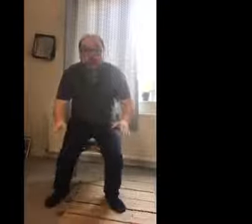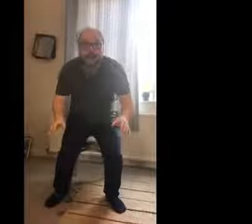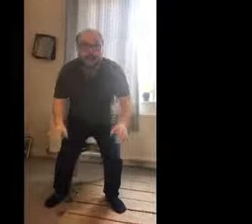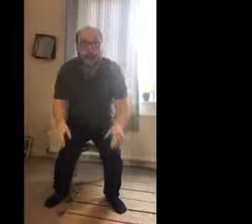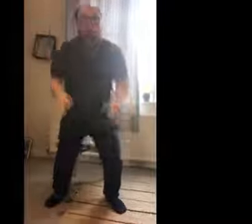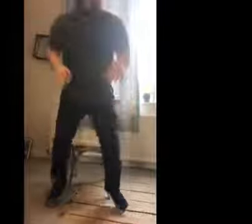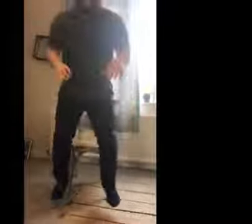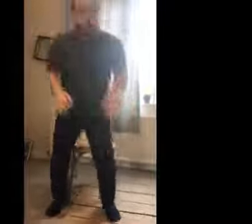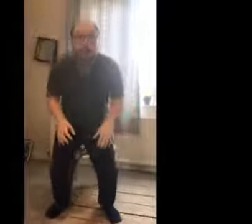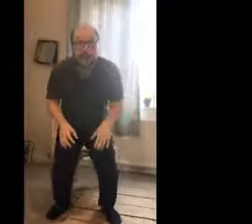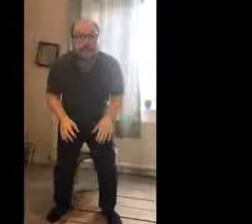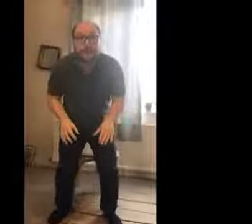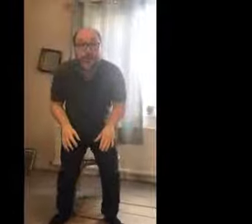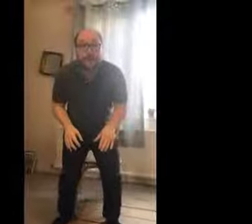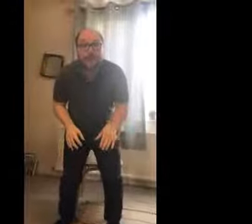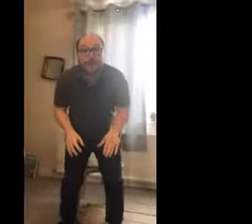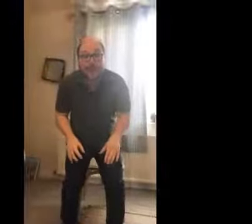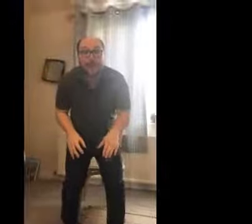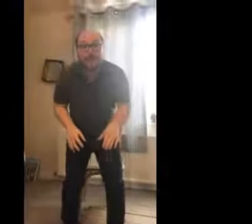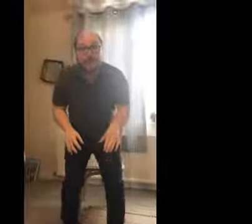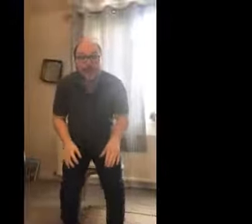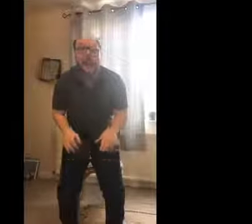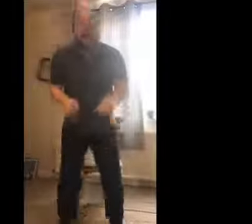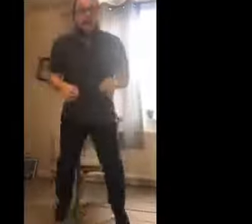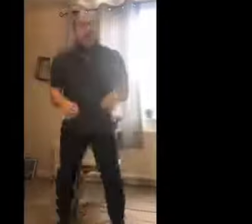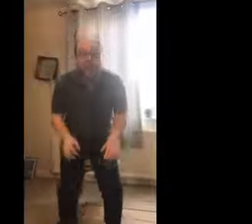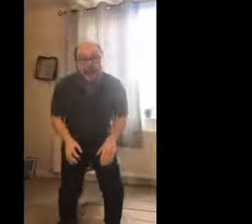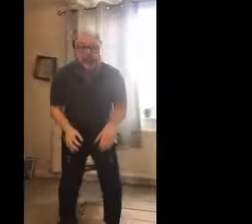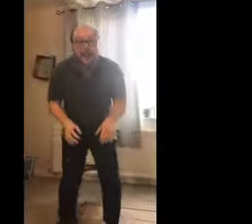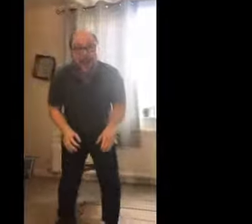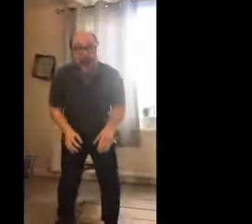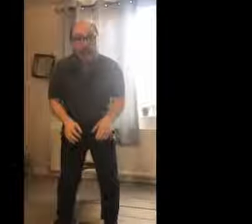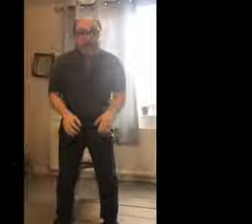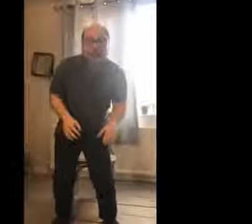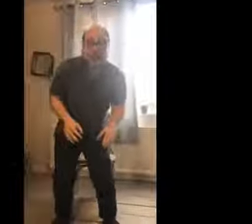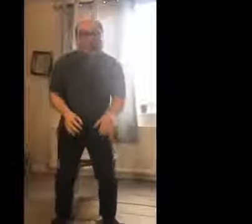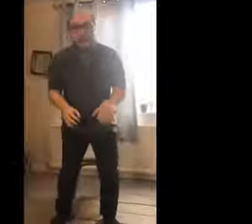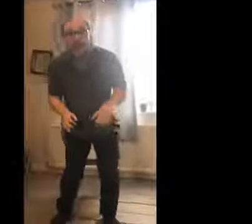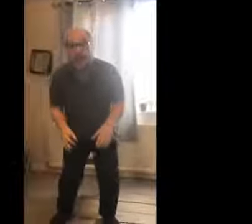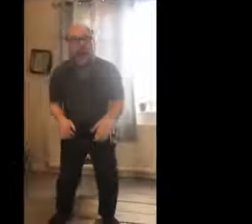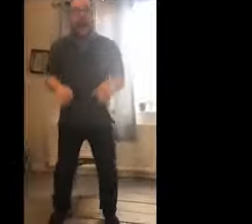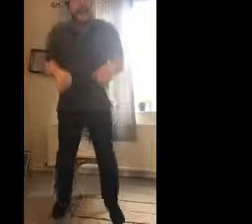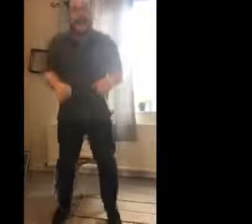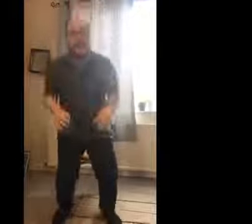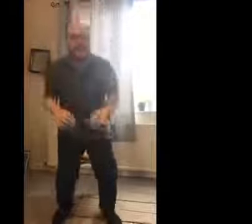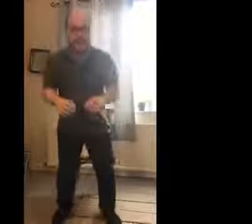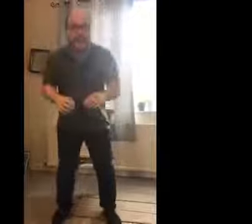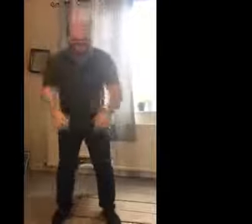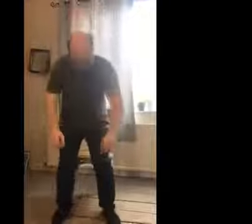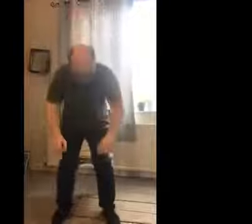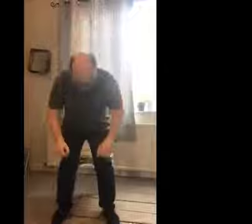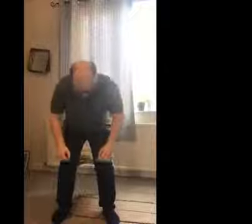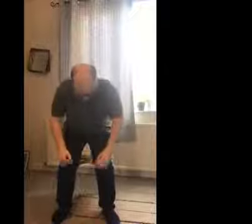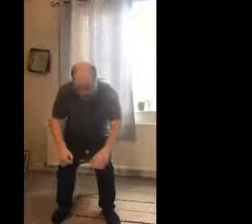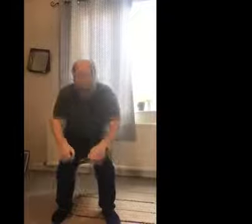A frog is very jumpy. A frog is very jumpy. he couldn't be anything else.